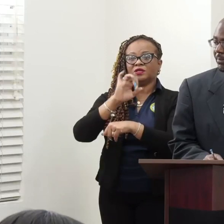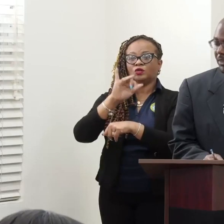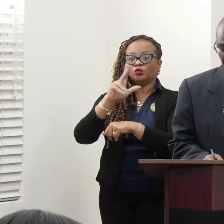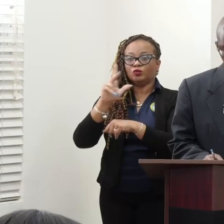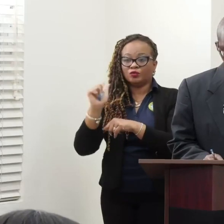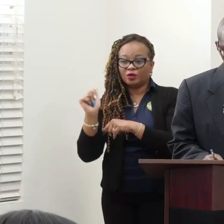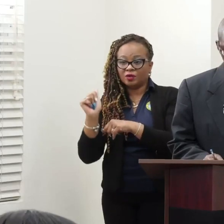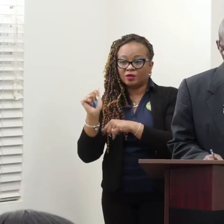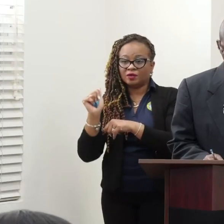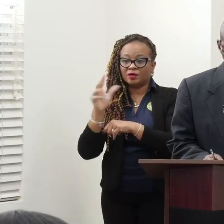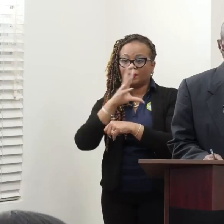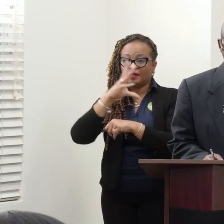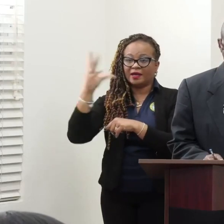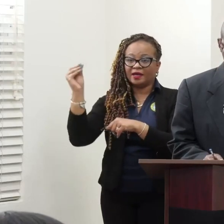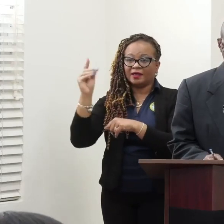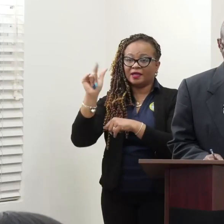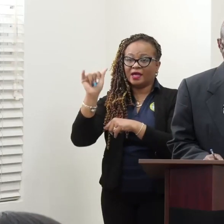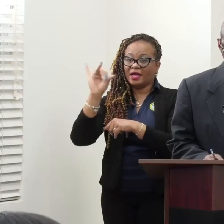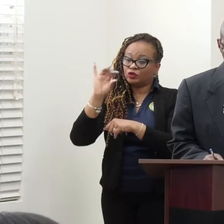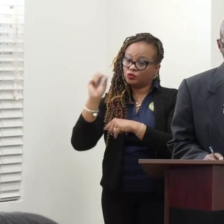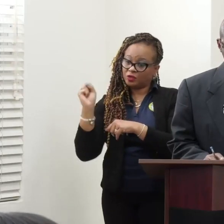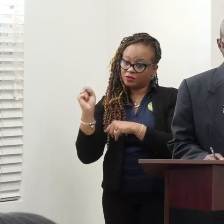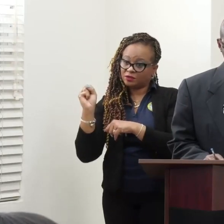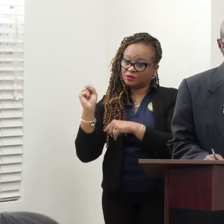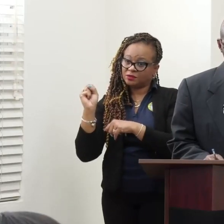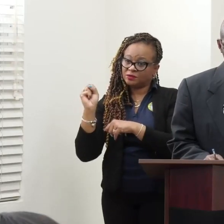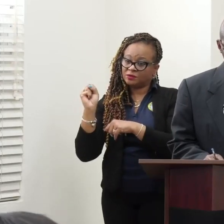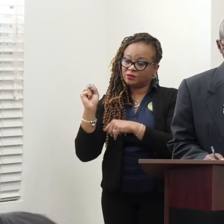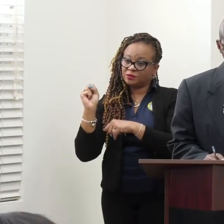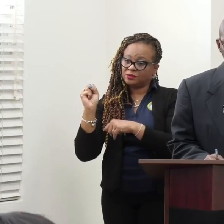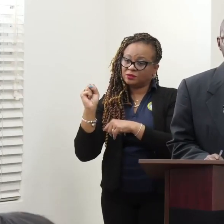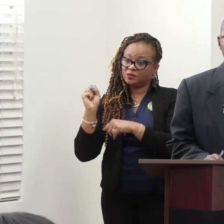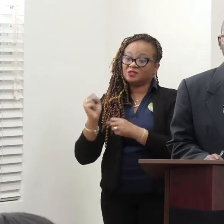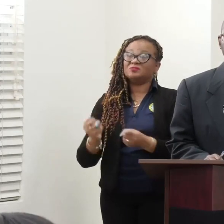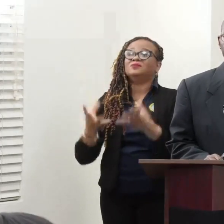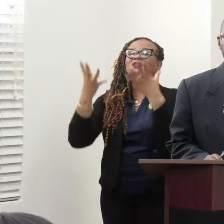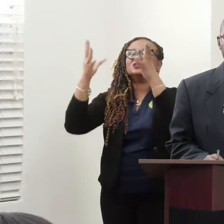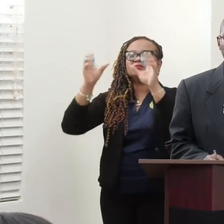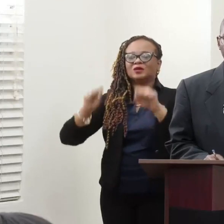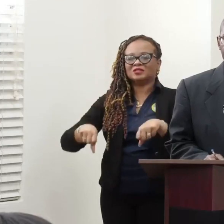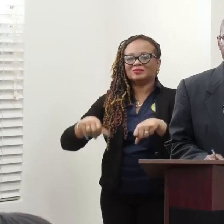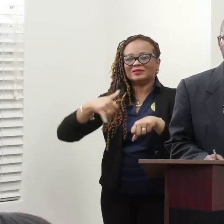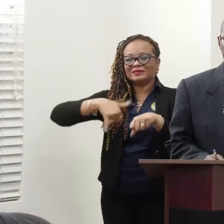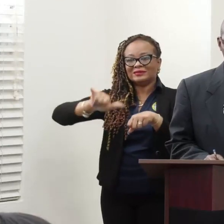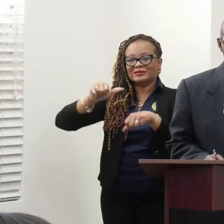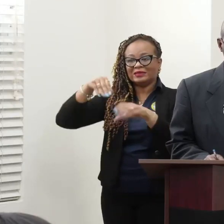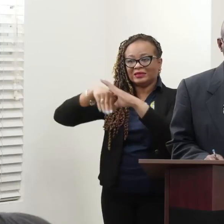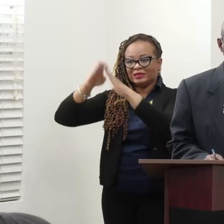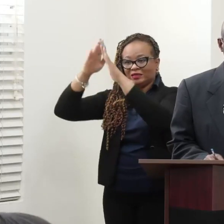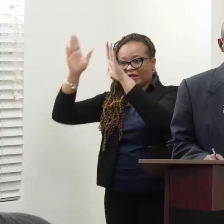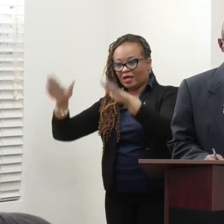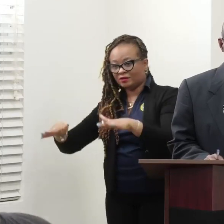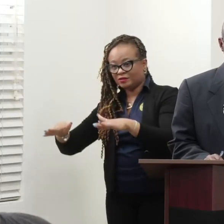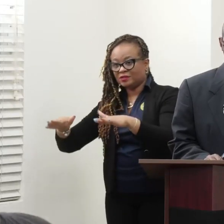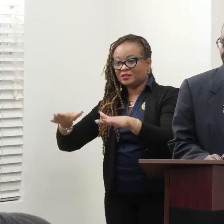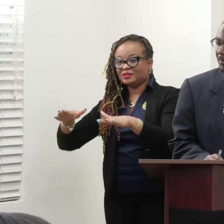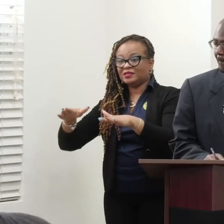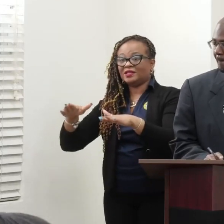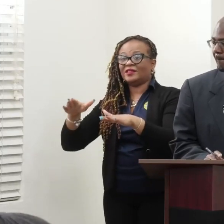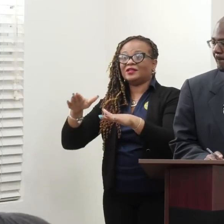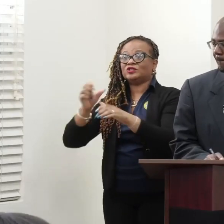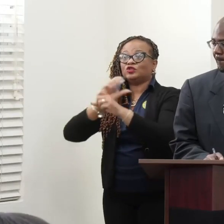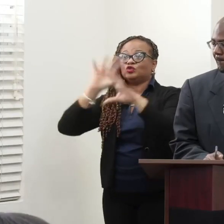Eleuthera, and Andros to as much as possible remain indoors until the storm is out of our